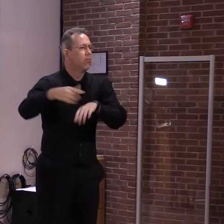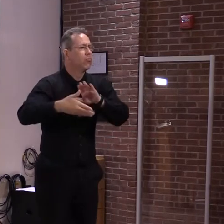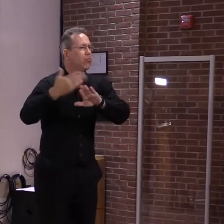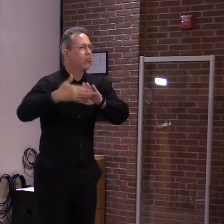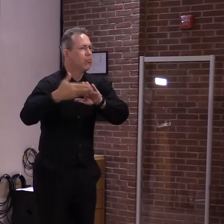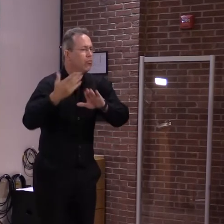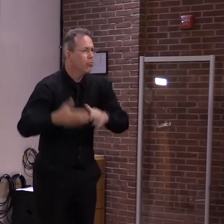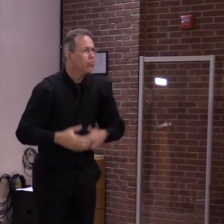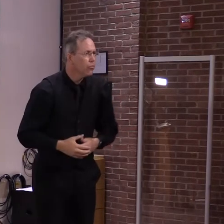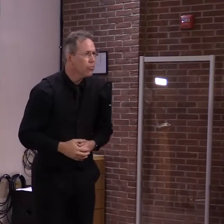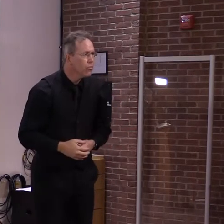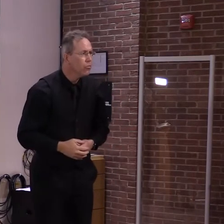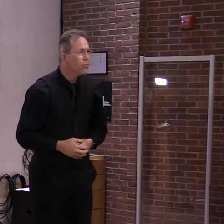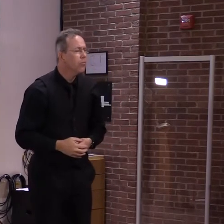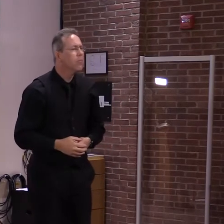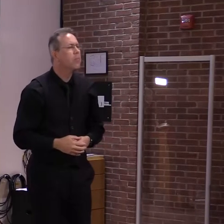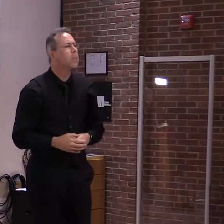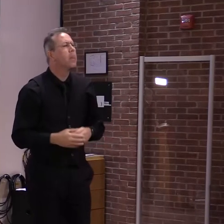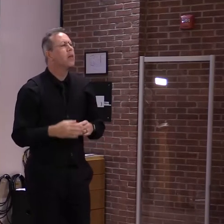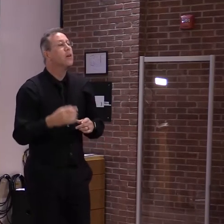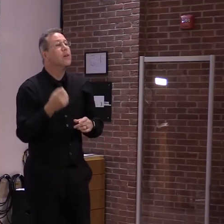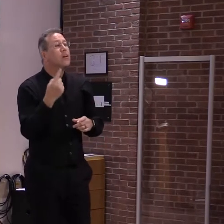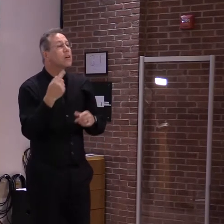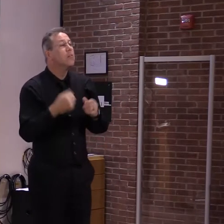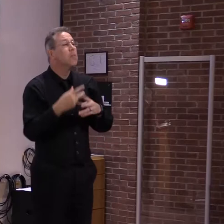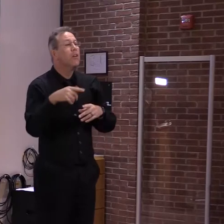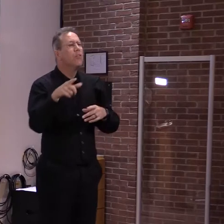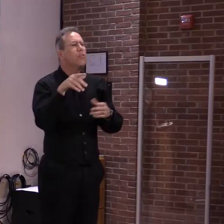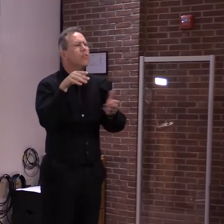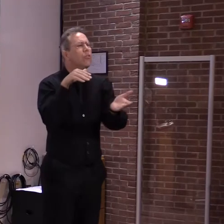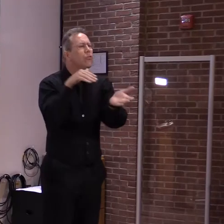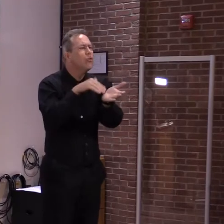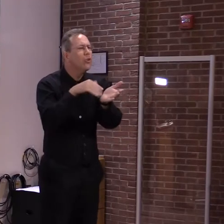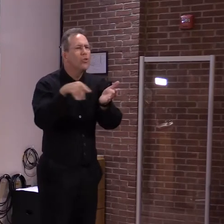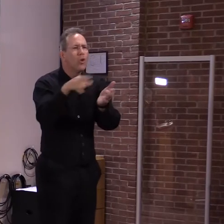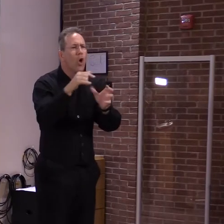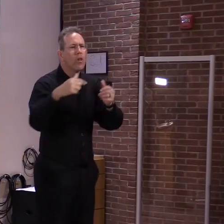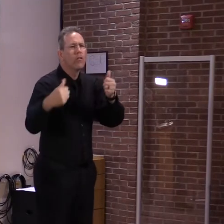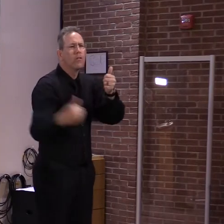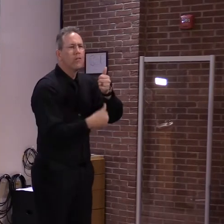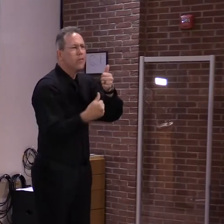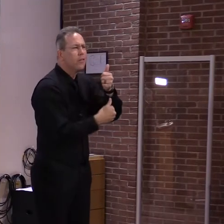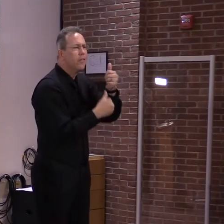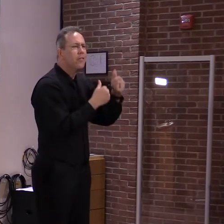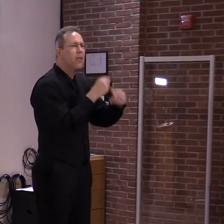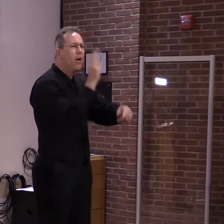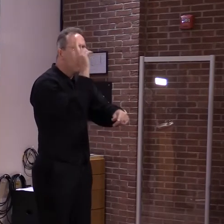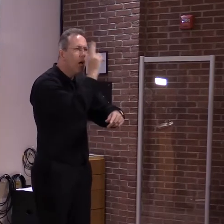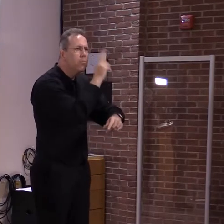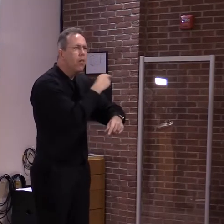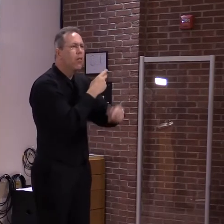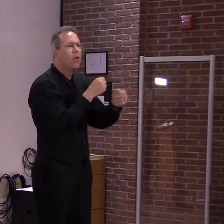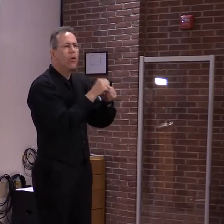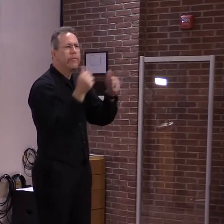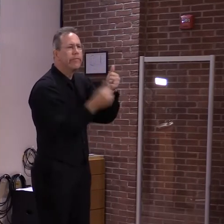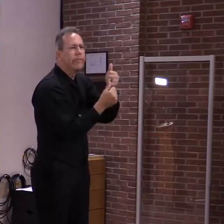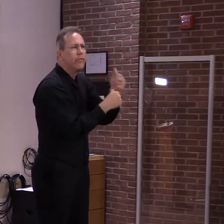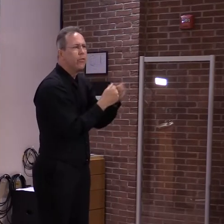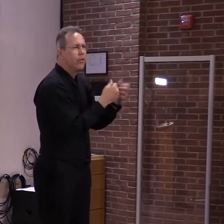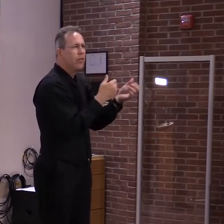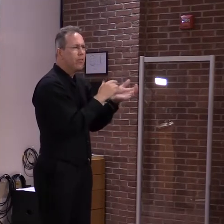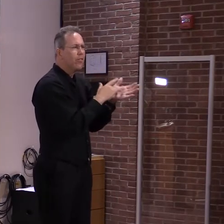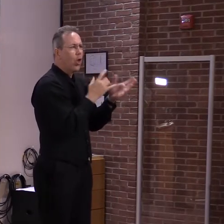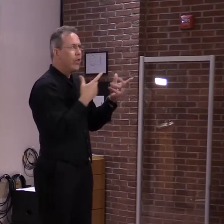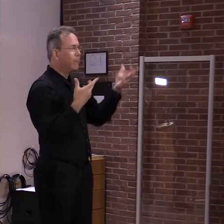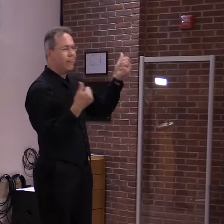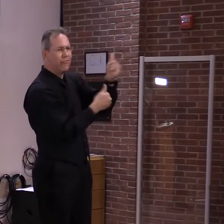most docs that are affiliated with a medical center, for example, most of the medical centers here in the state have sort of a centralized